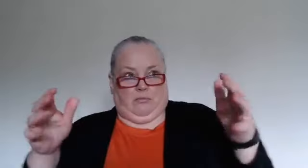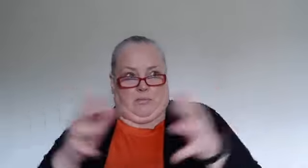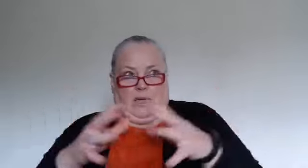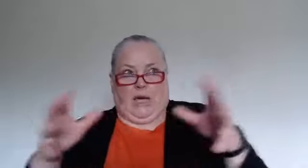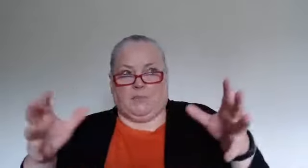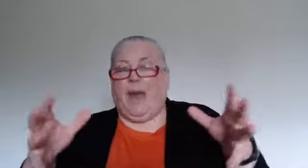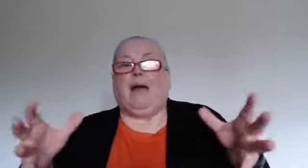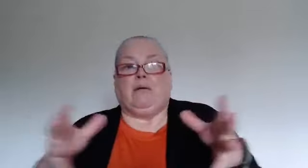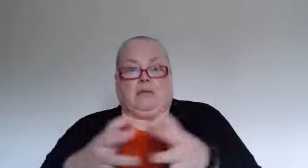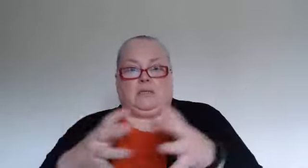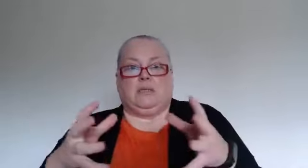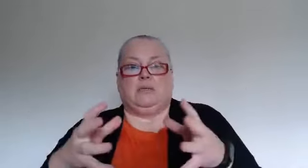as parents,